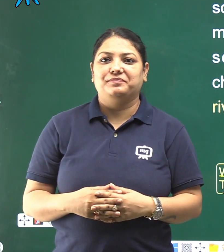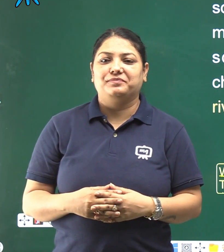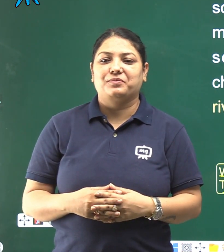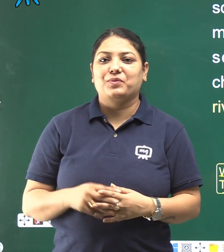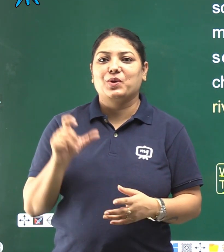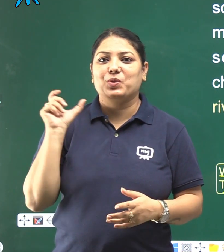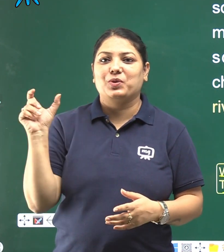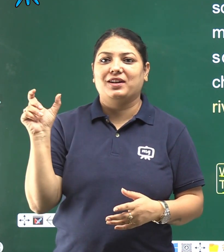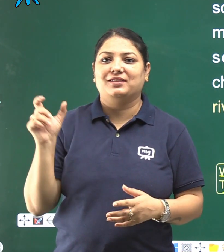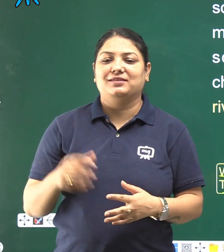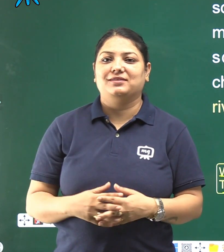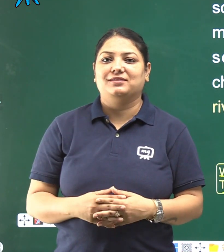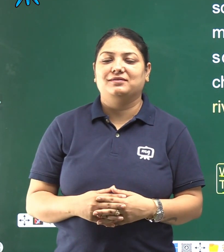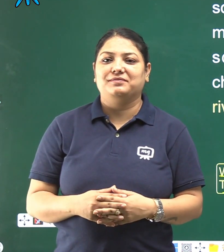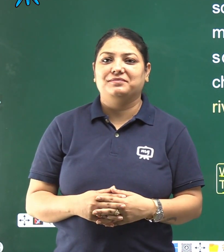Together.